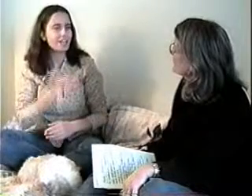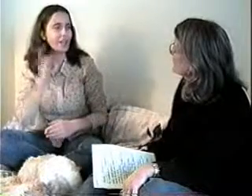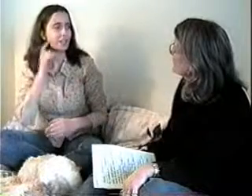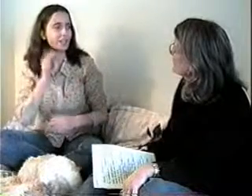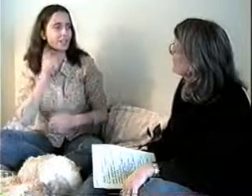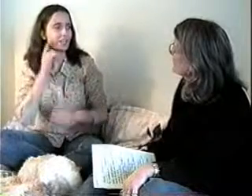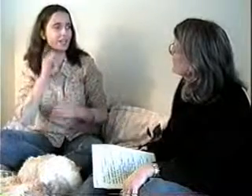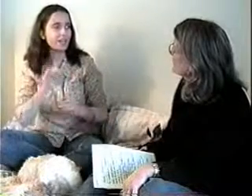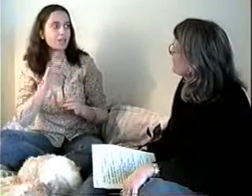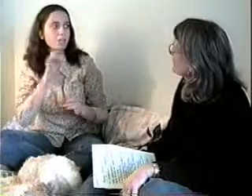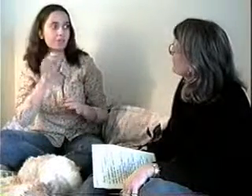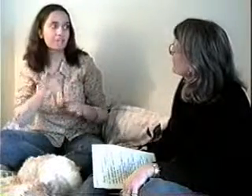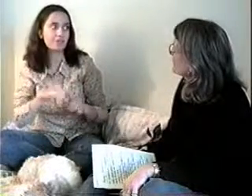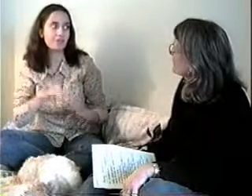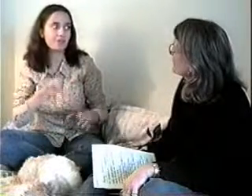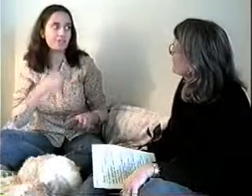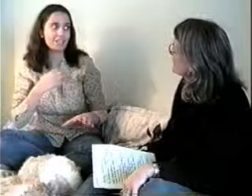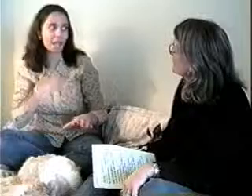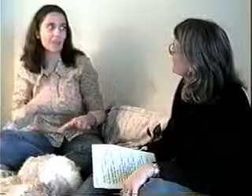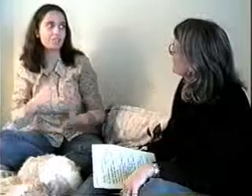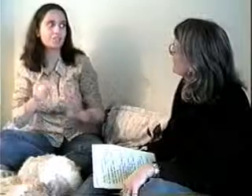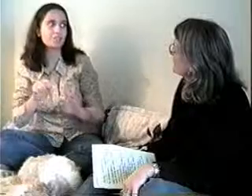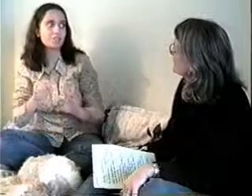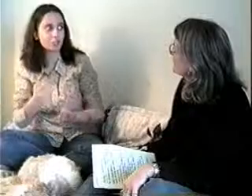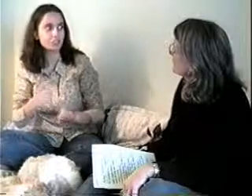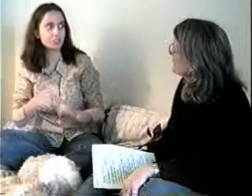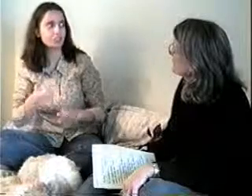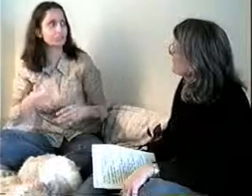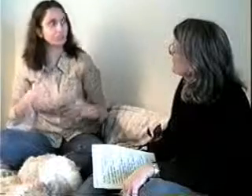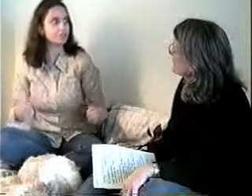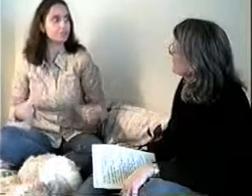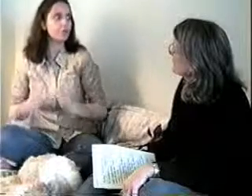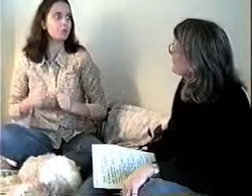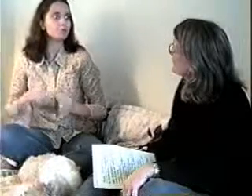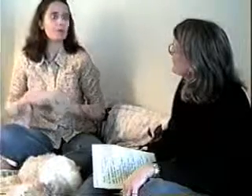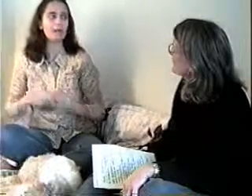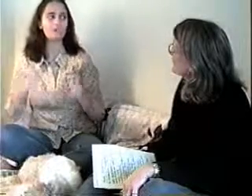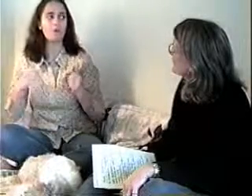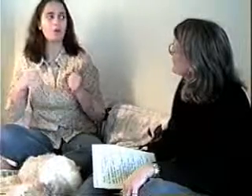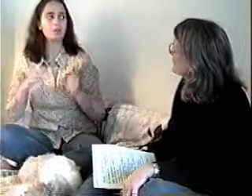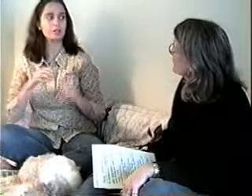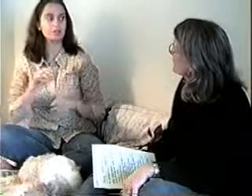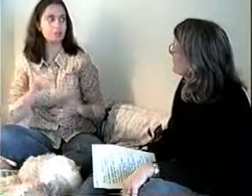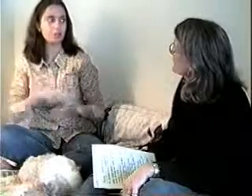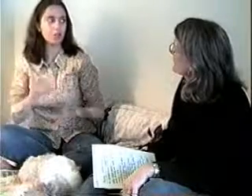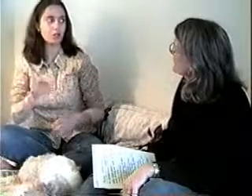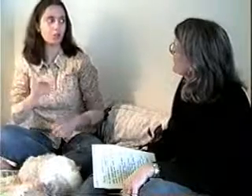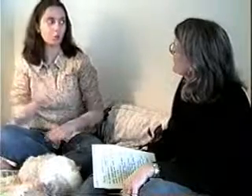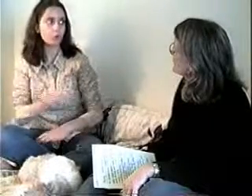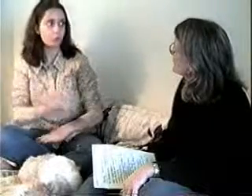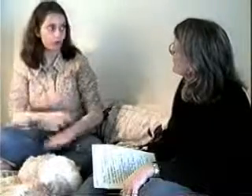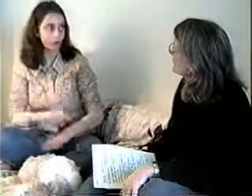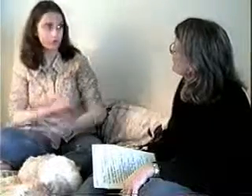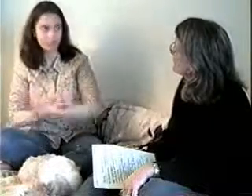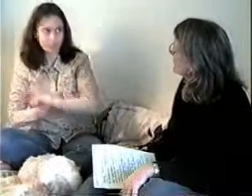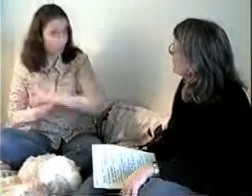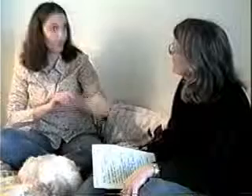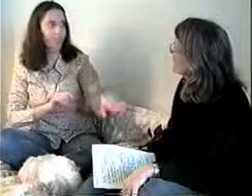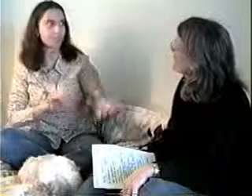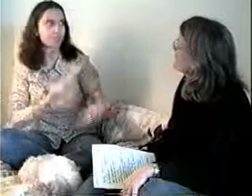Yeah, mean, they really need to buy the confidence for us to, you know, stay strong, stay in the whole crowd that should go up